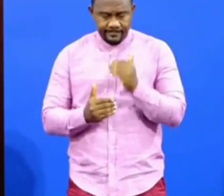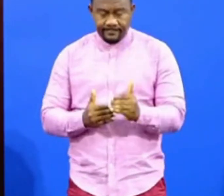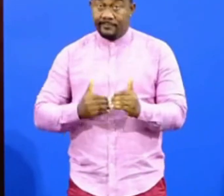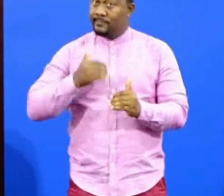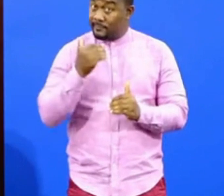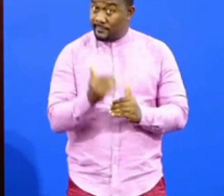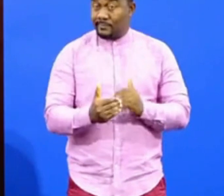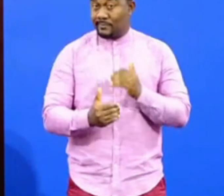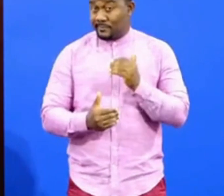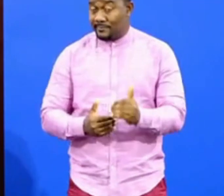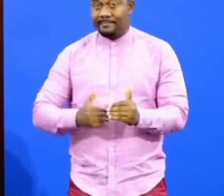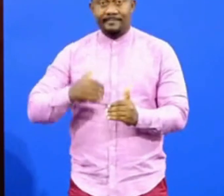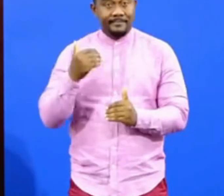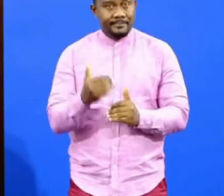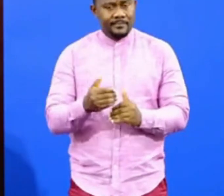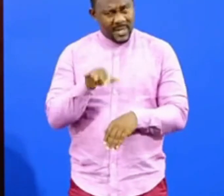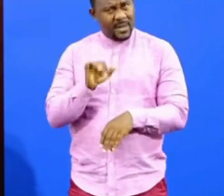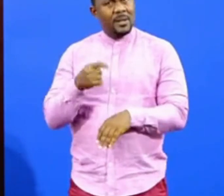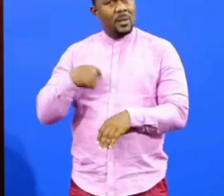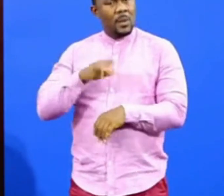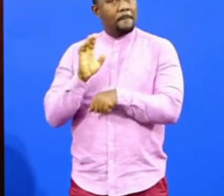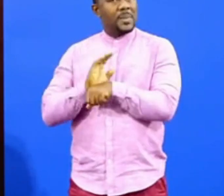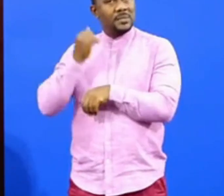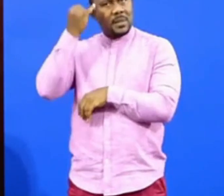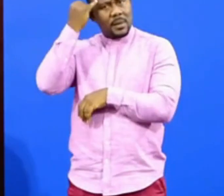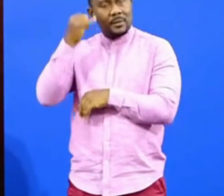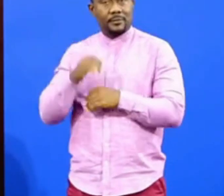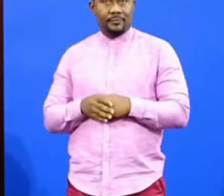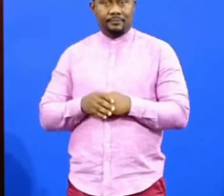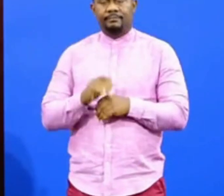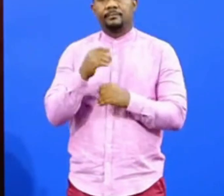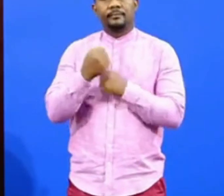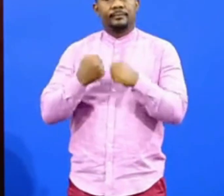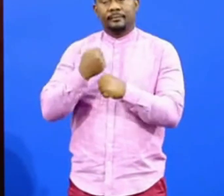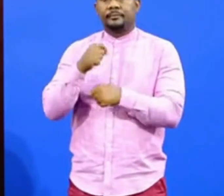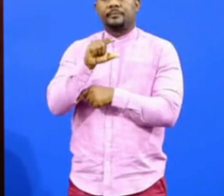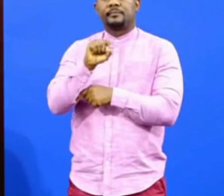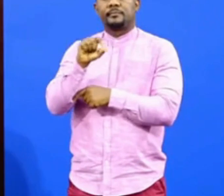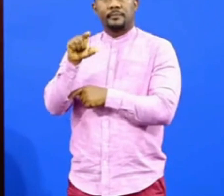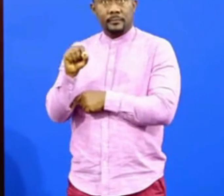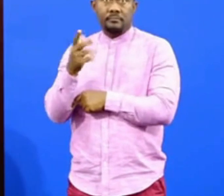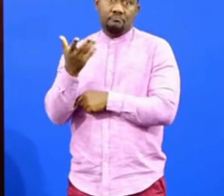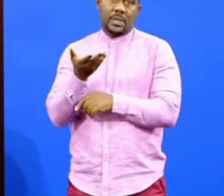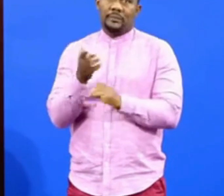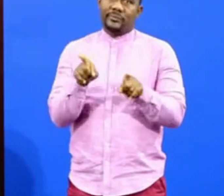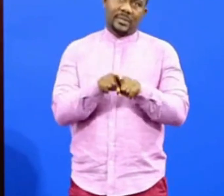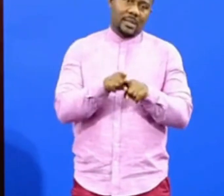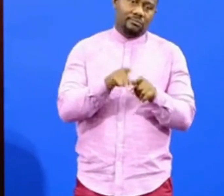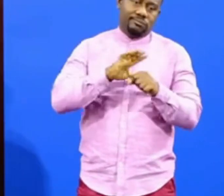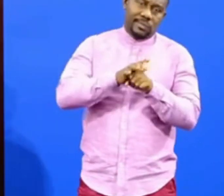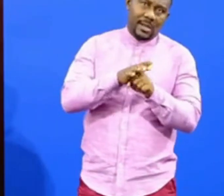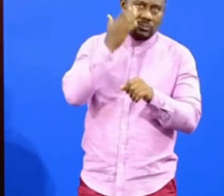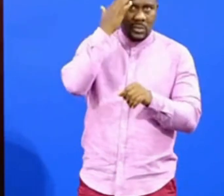working. And this has really been our business model. 2020, of course, the Ghana Commodity Exchange suffered along with many other institutions